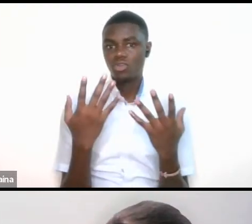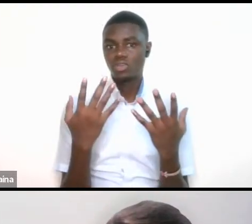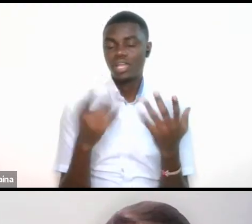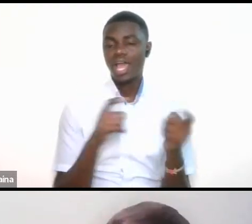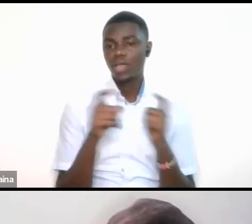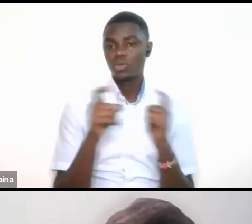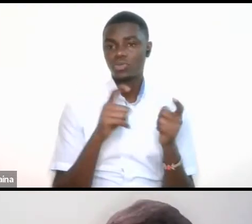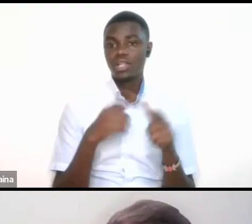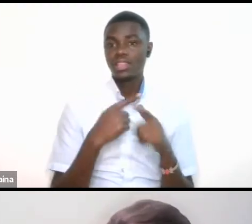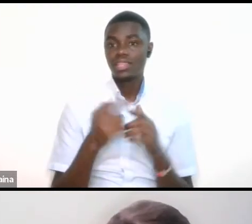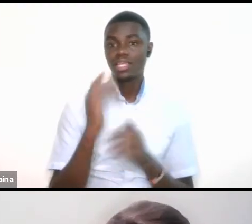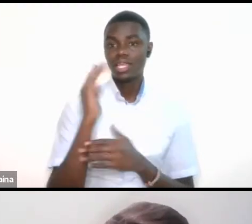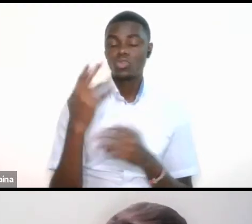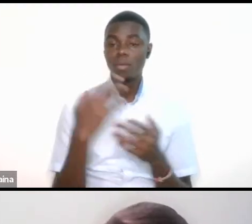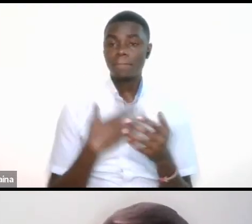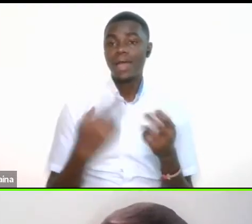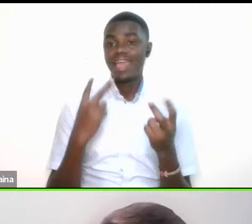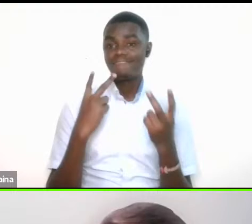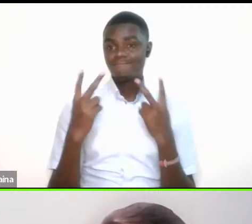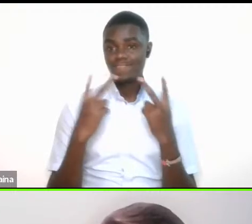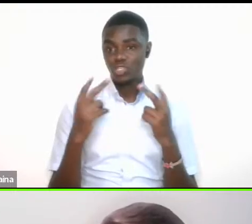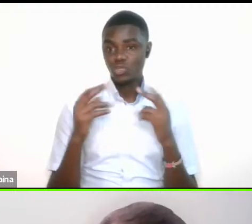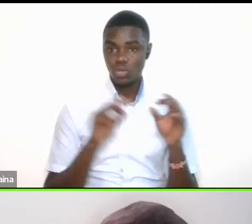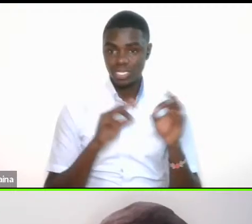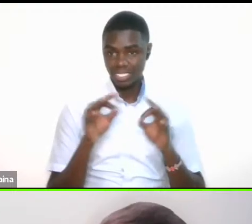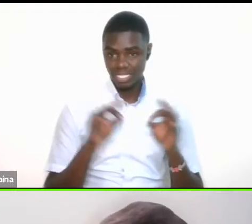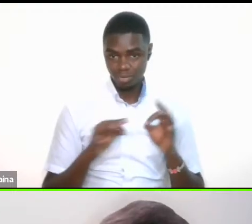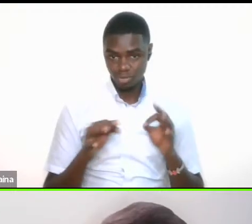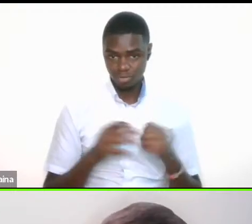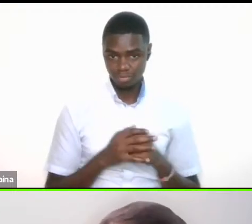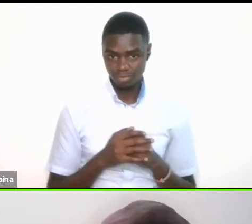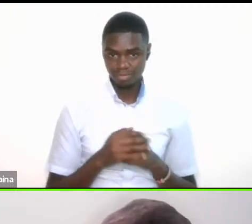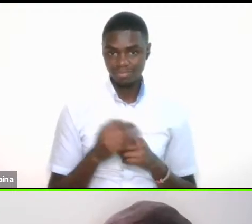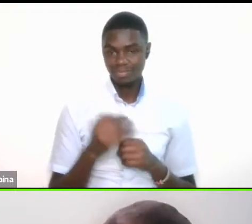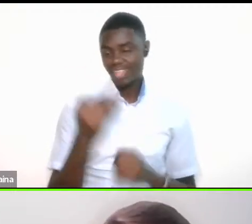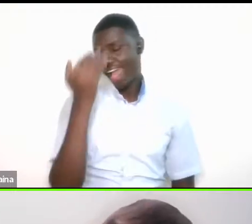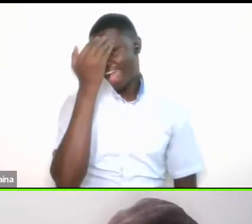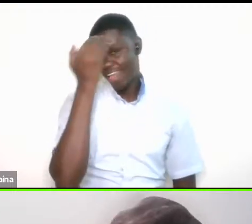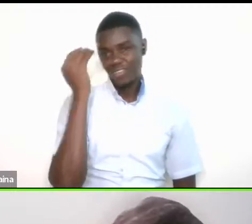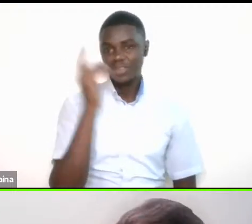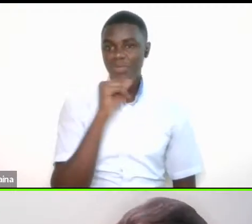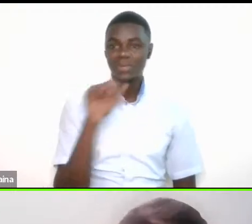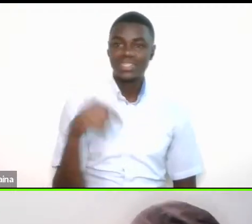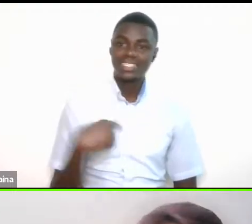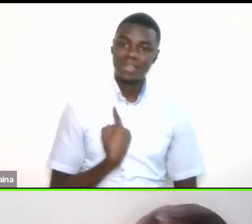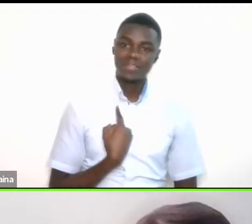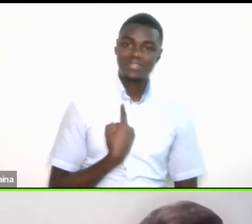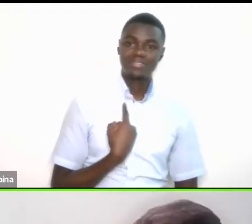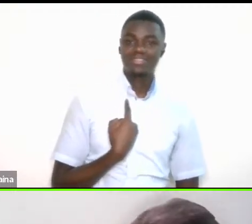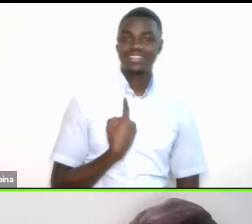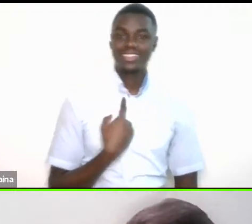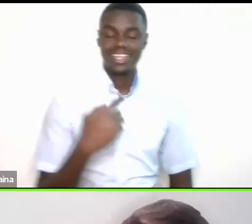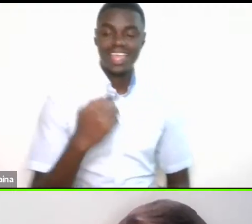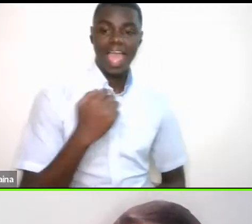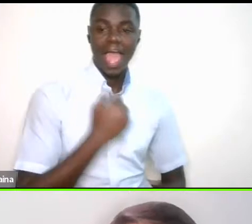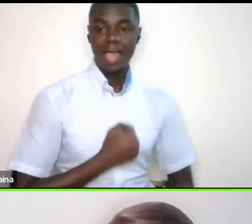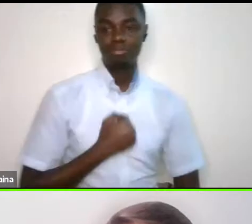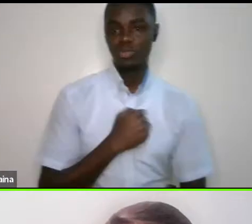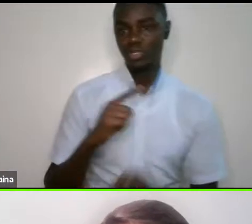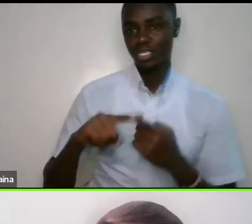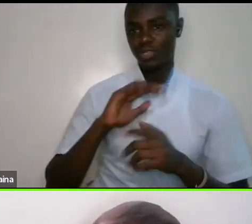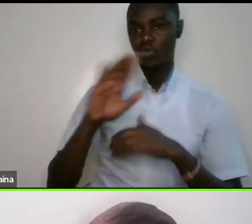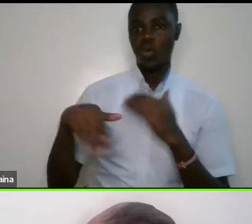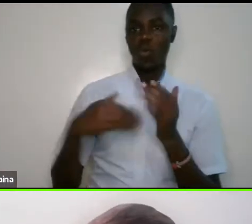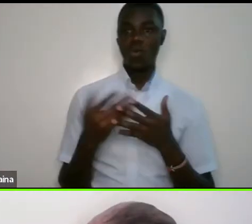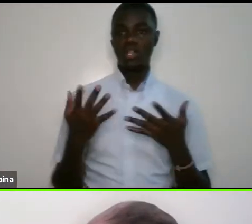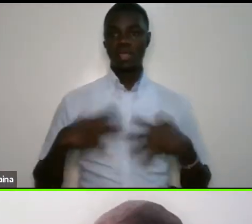you guys. Jeremy, I forgot to, I'm sorry, yes, and I'm sorry to everyone. And